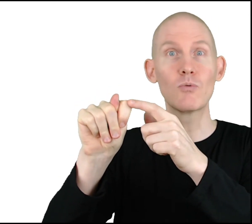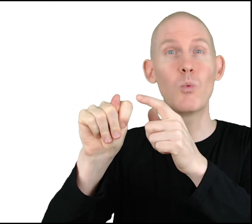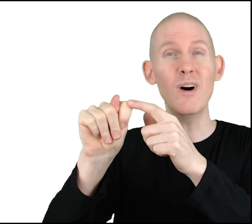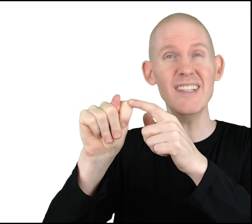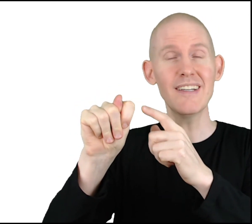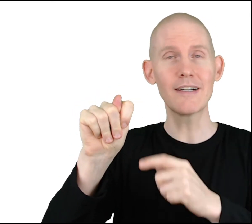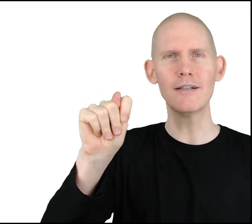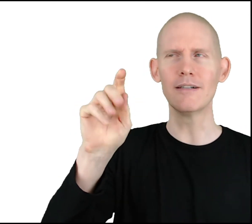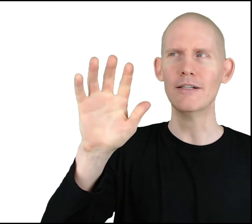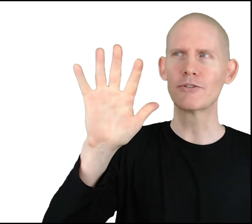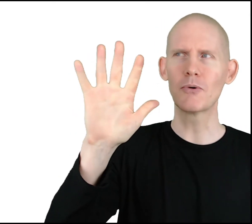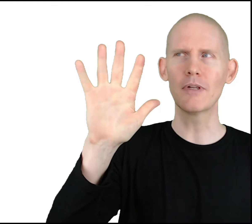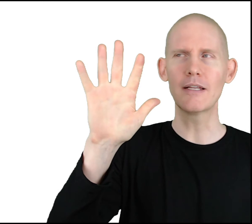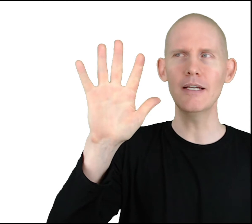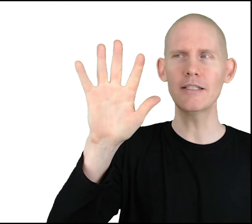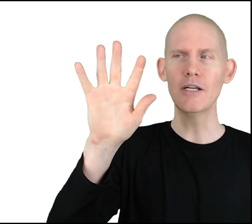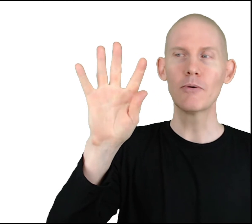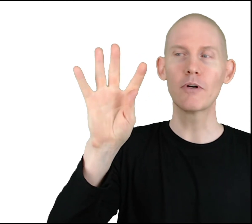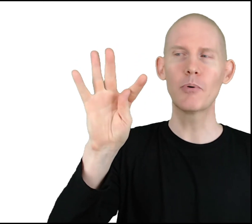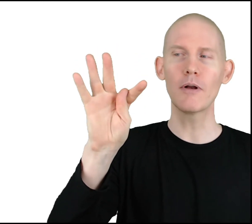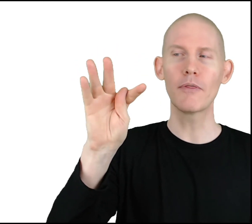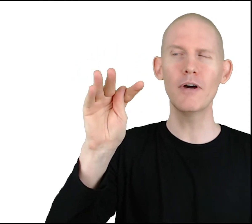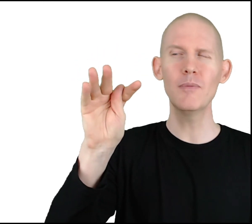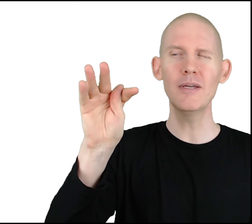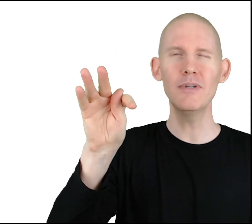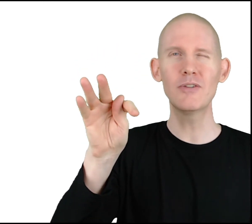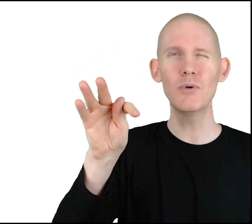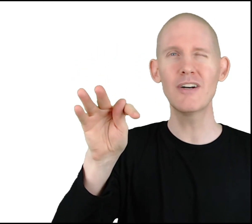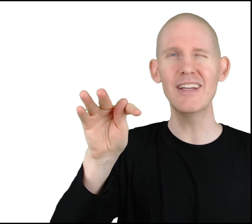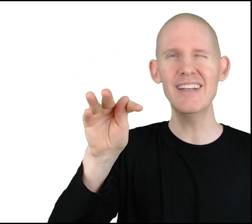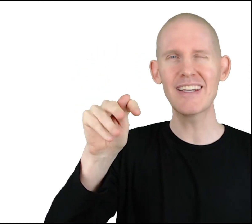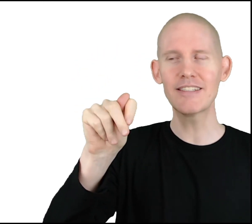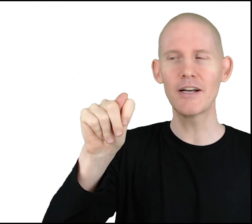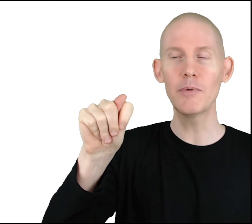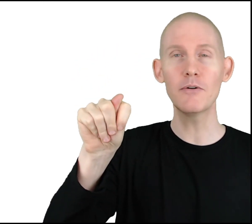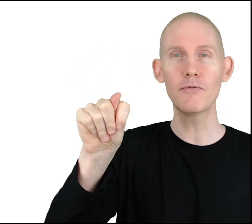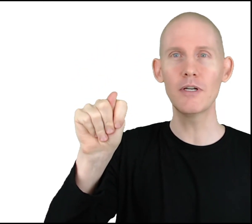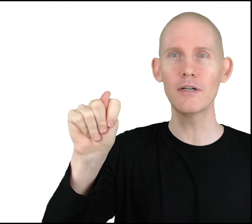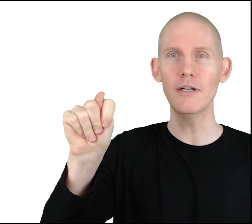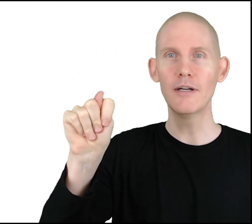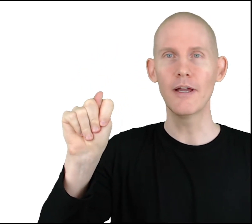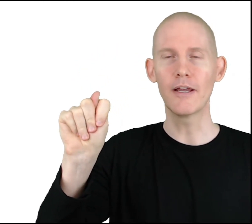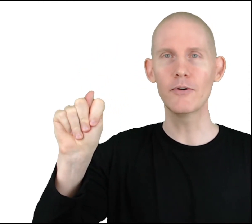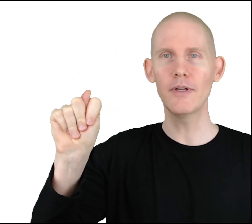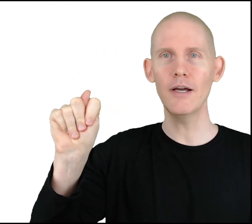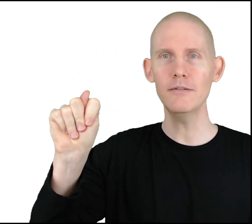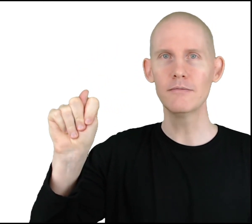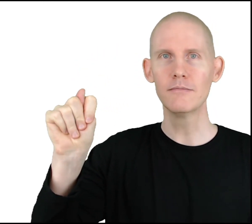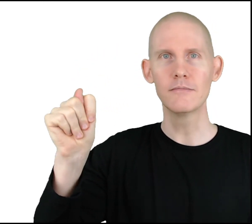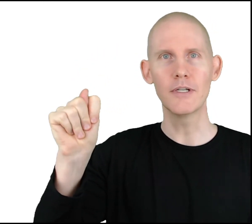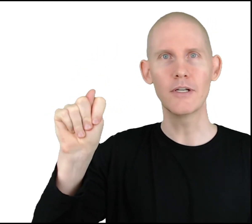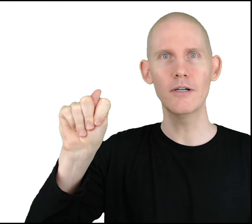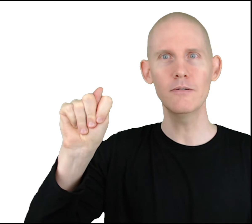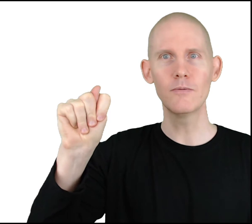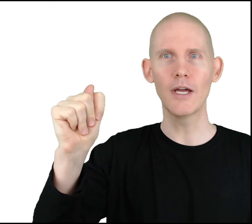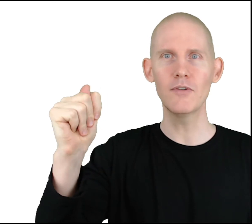1 knuckle. So we're like this. We're going to put our thumb in between our index and our middle finger and go down. There you go. We have a